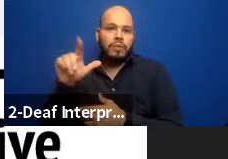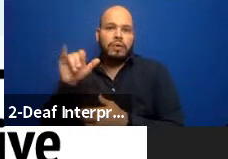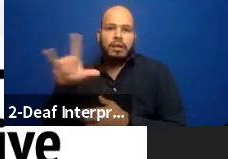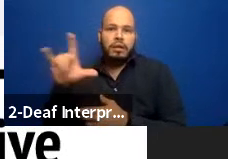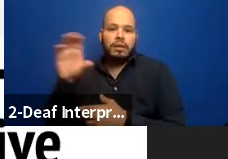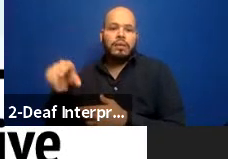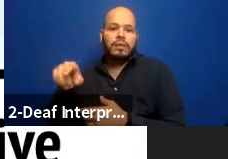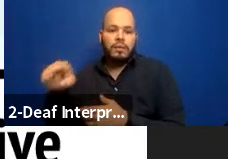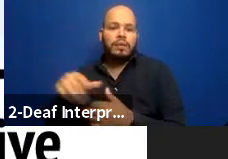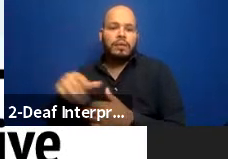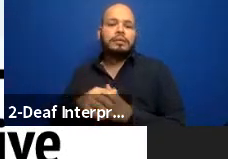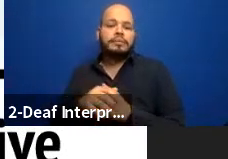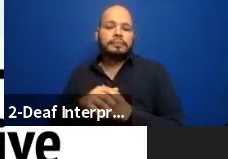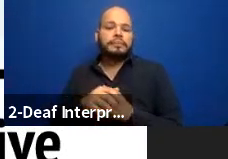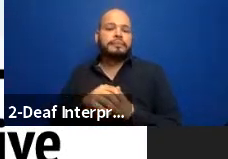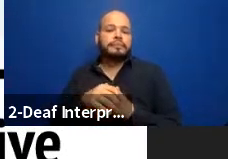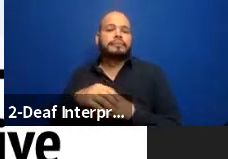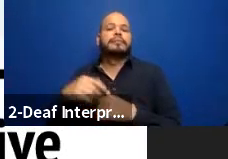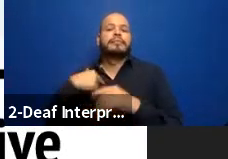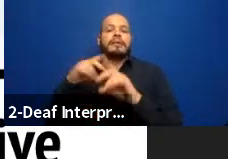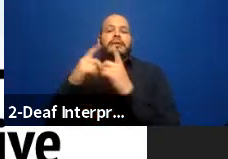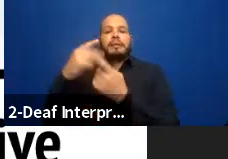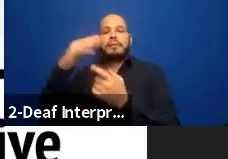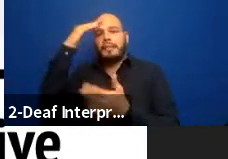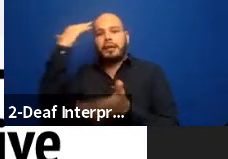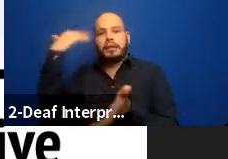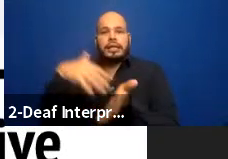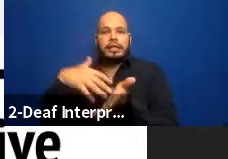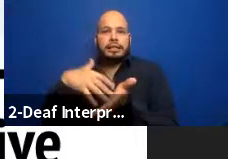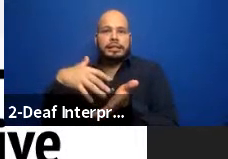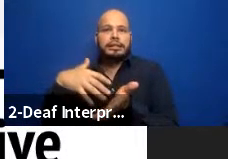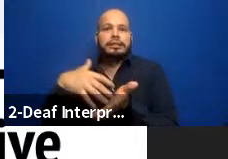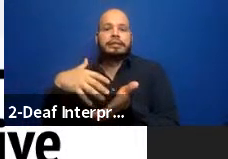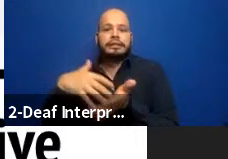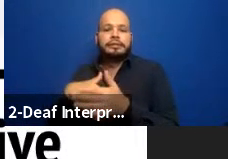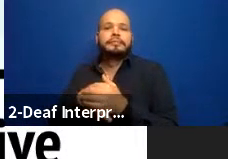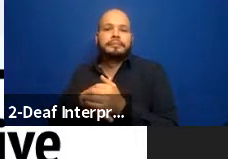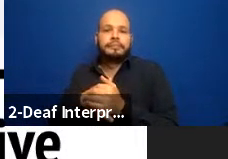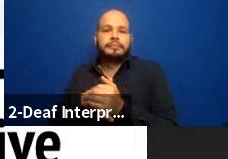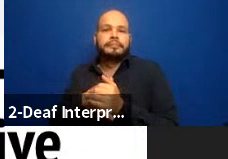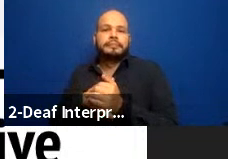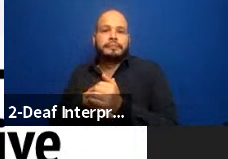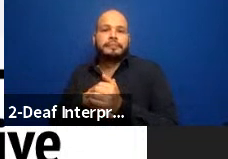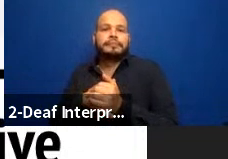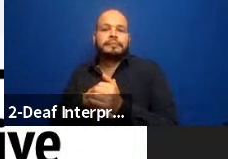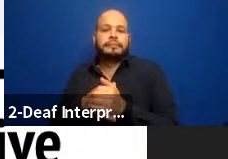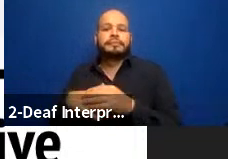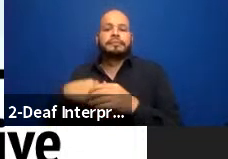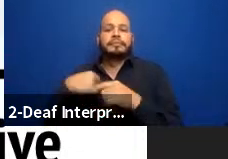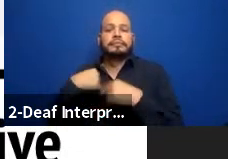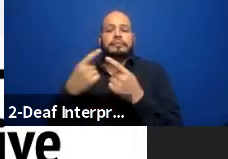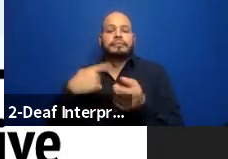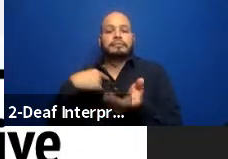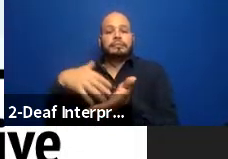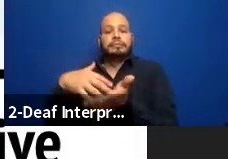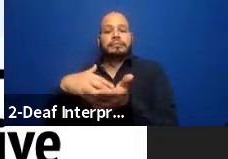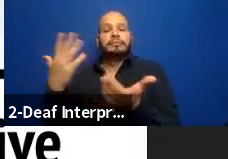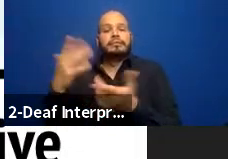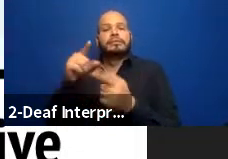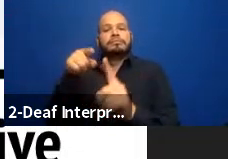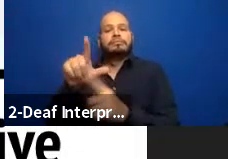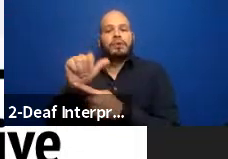and Justice. So we have a slide up with the cover of Lessons in Liberation on a white, magenta, lavender, and yellow